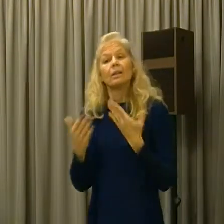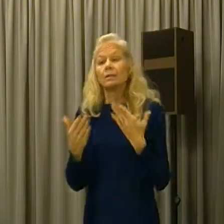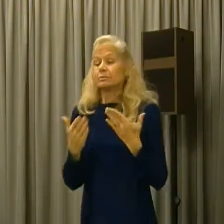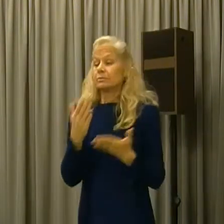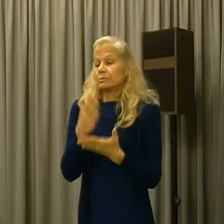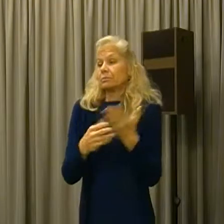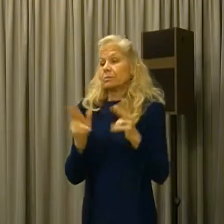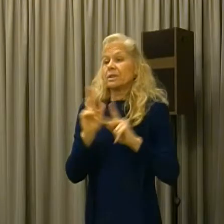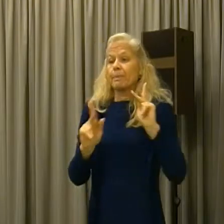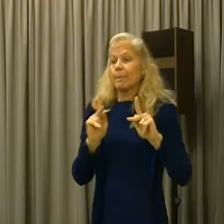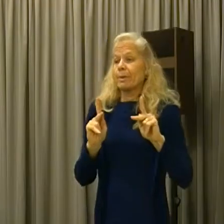could be.